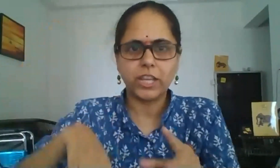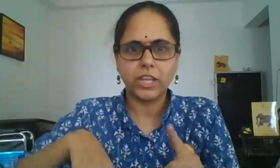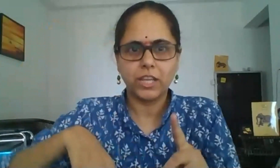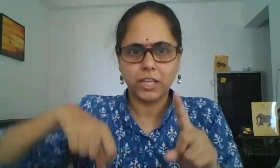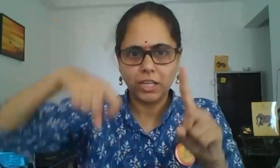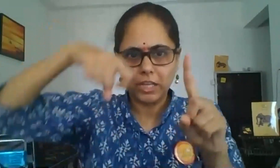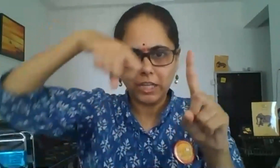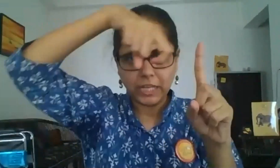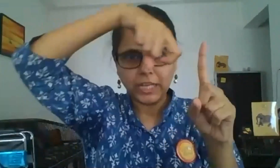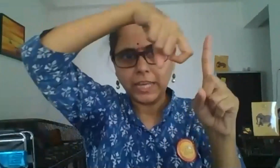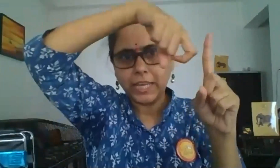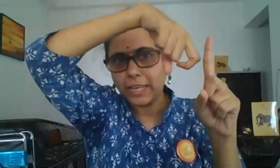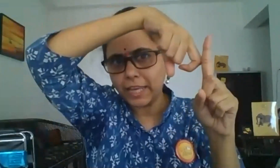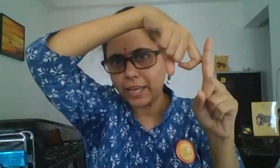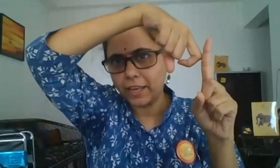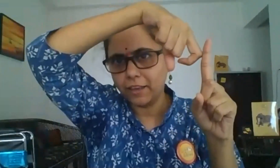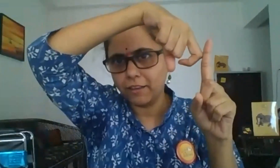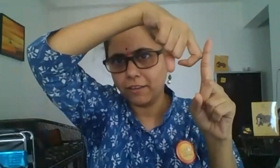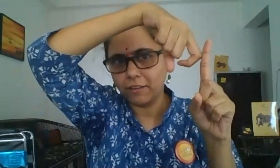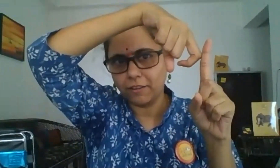J. K.